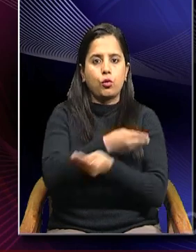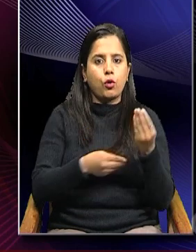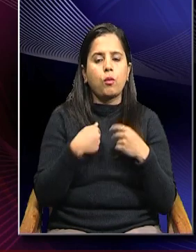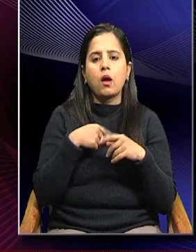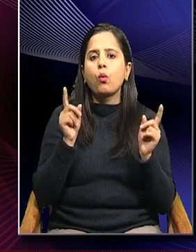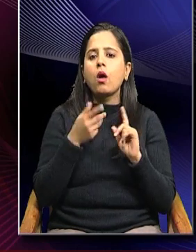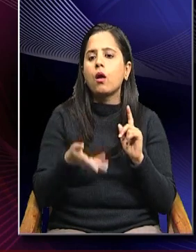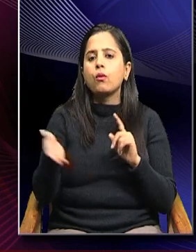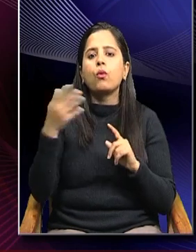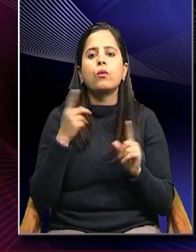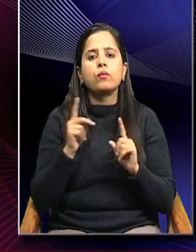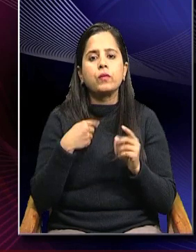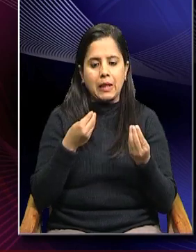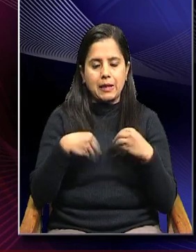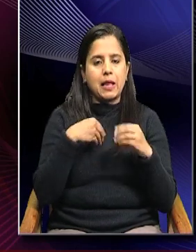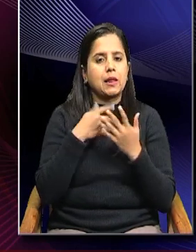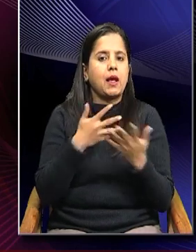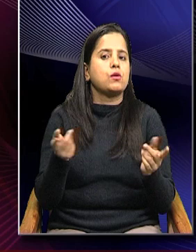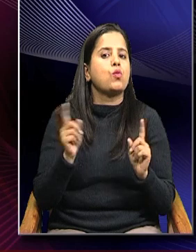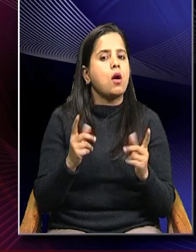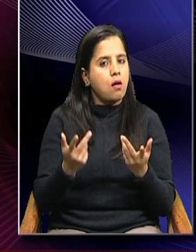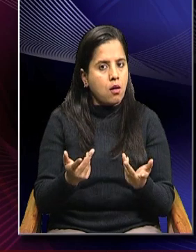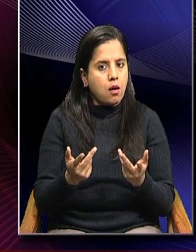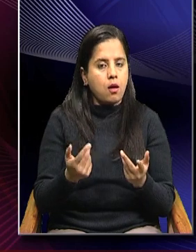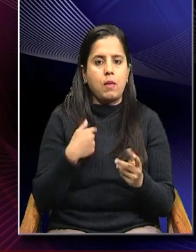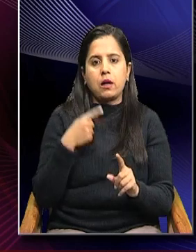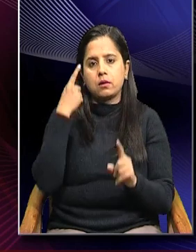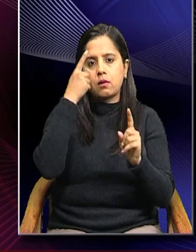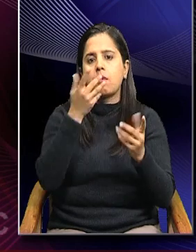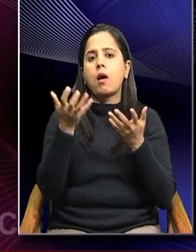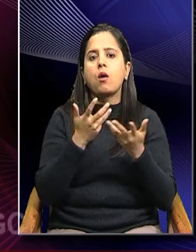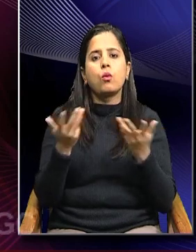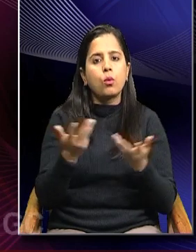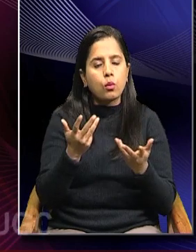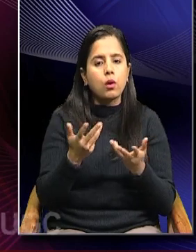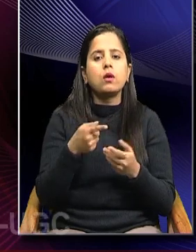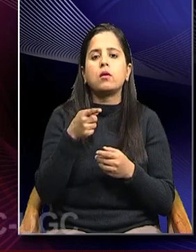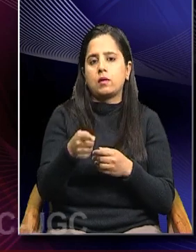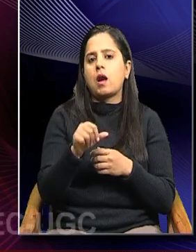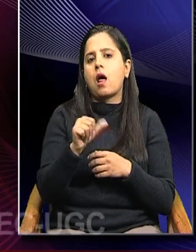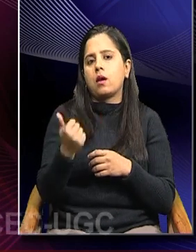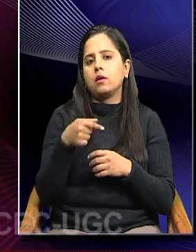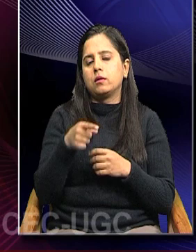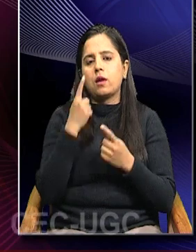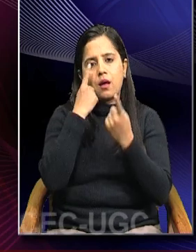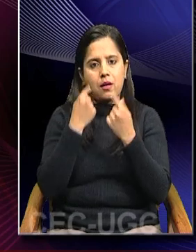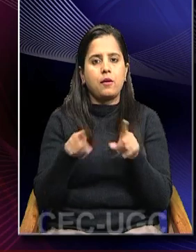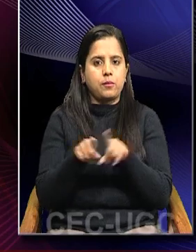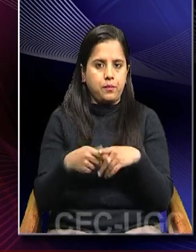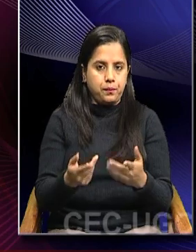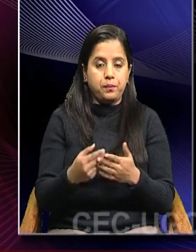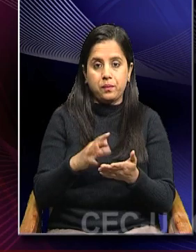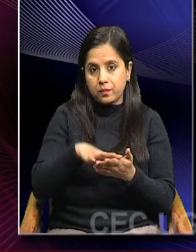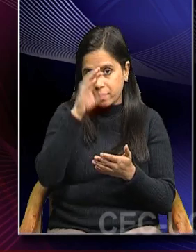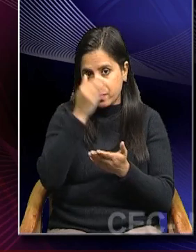I am going to sell my product, what is my target market, that is another part of analysis. So my dear